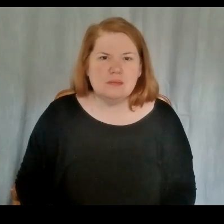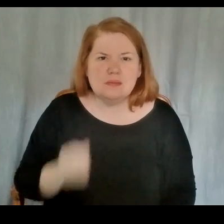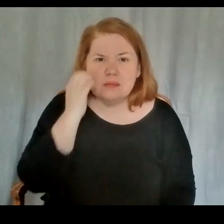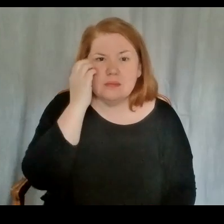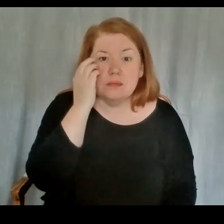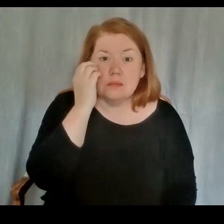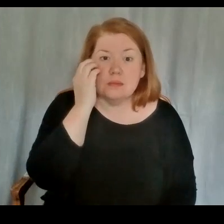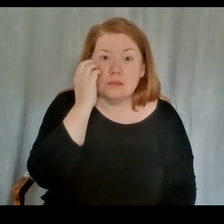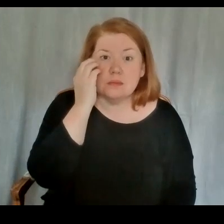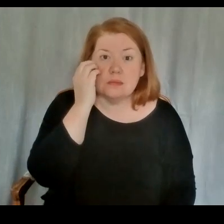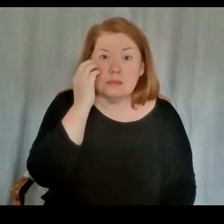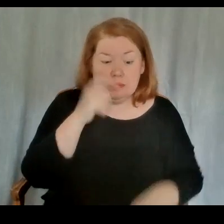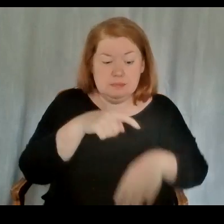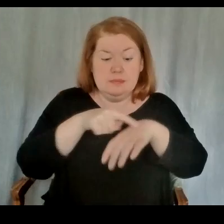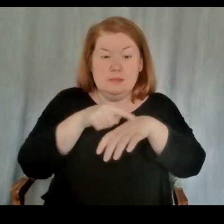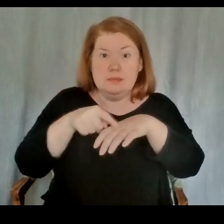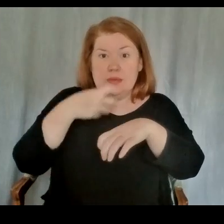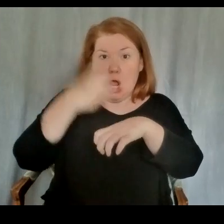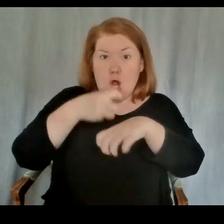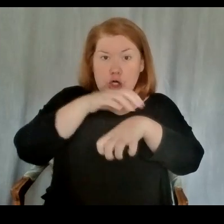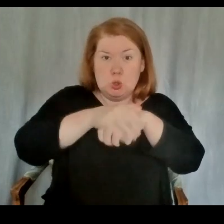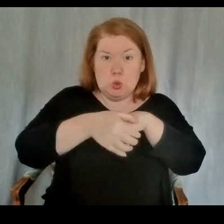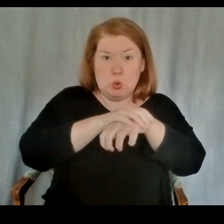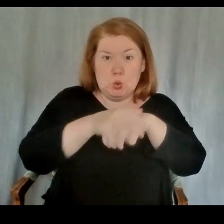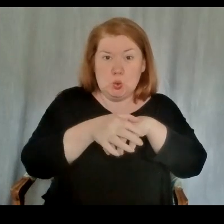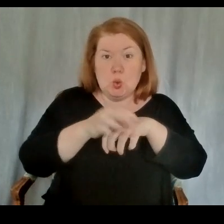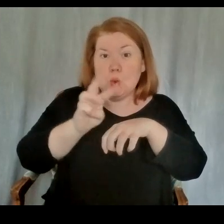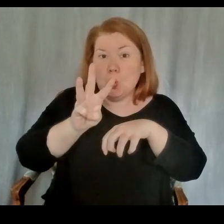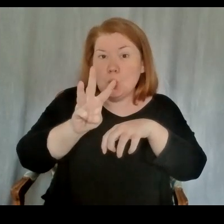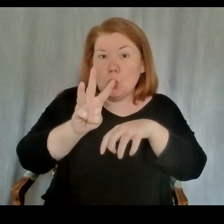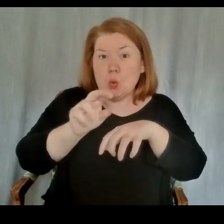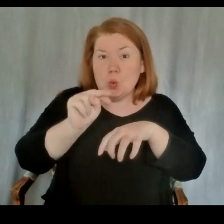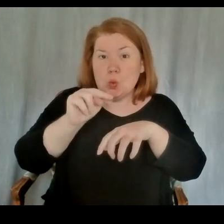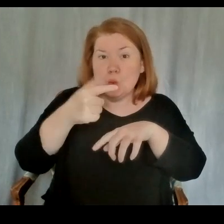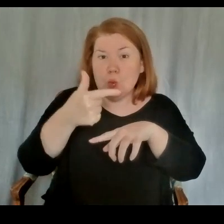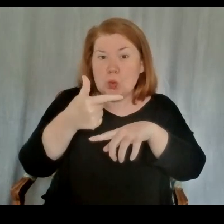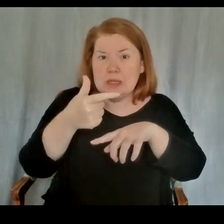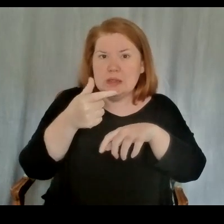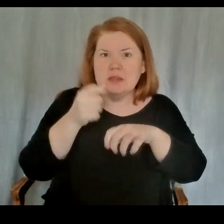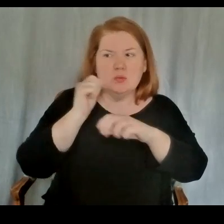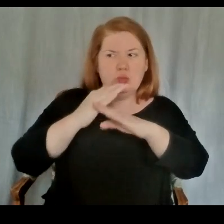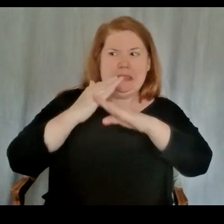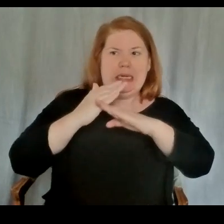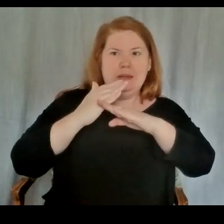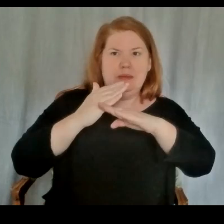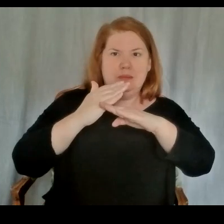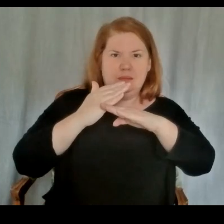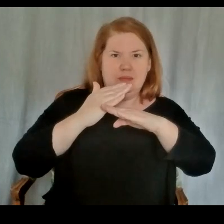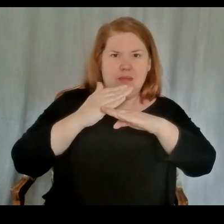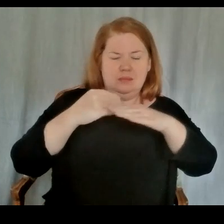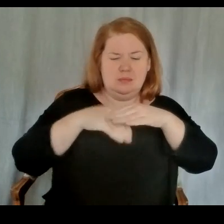The hard outer wings protect the transparent wings because they are very fragile.